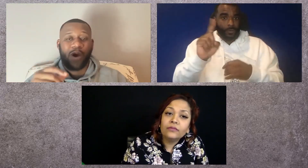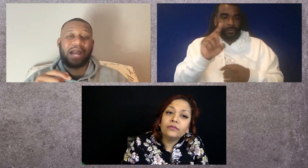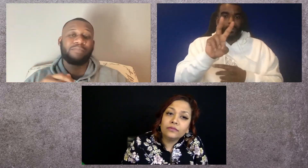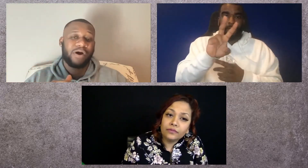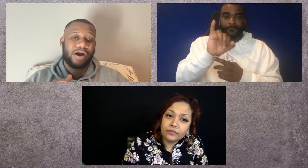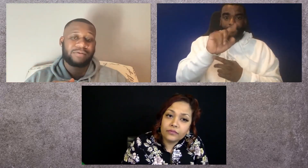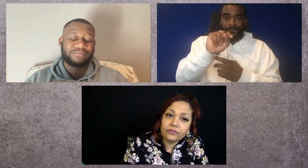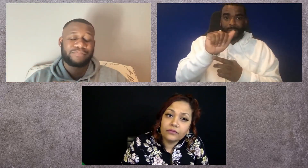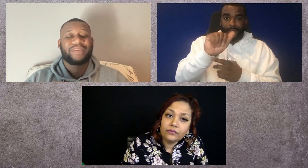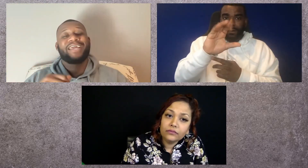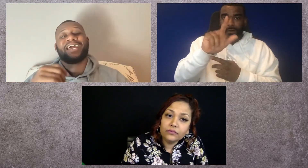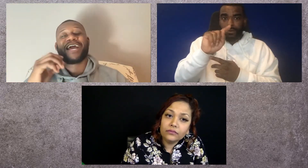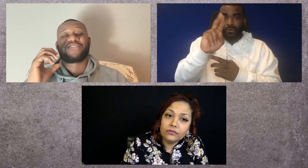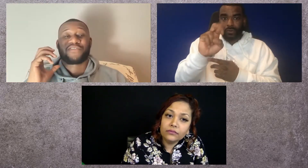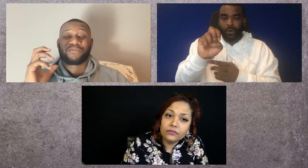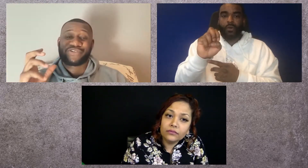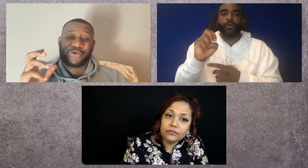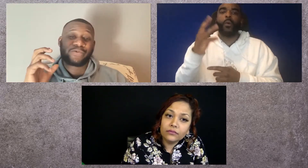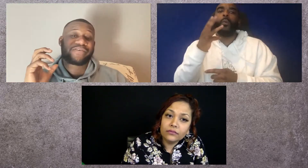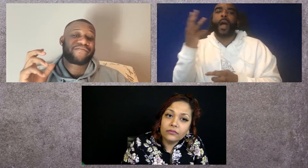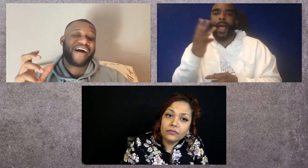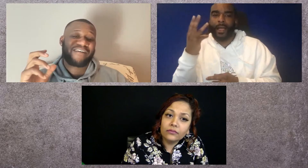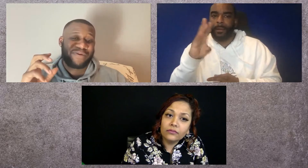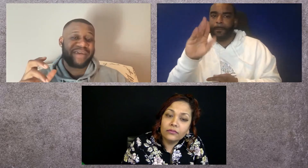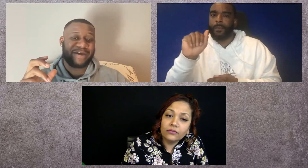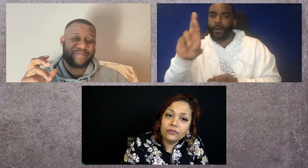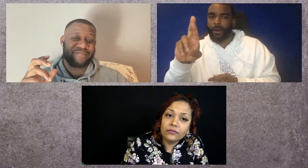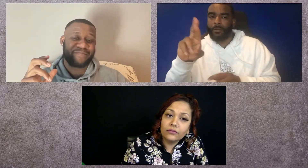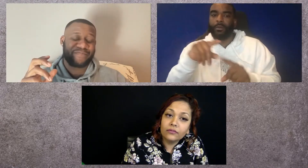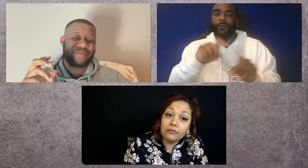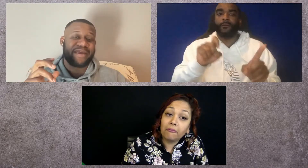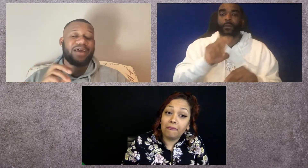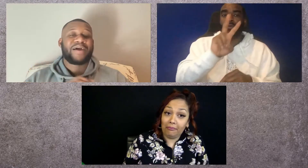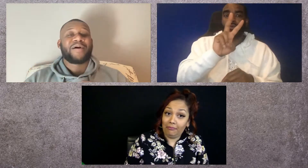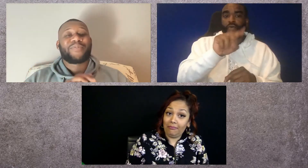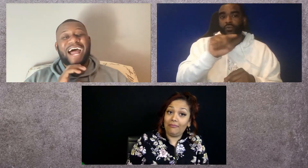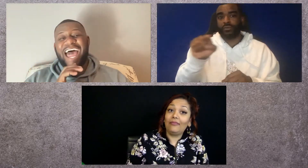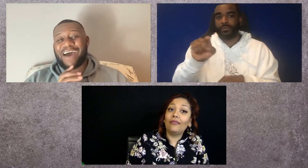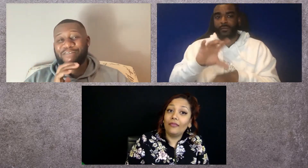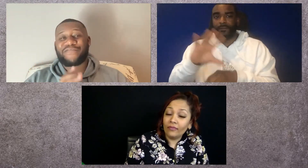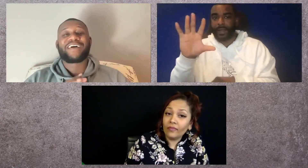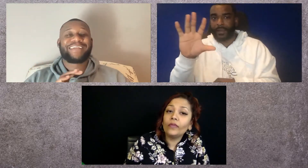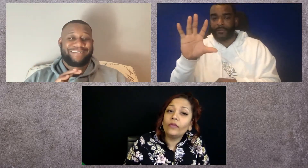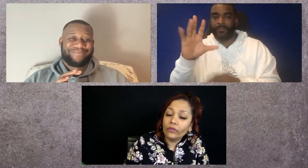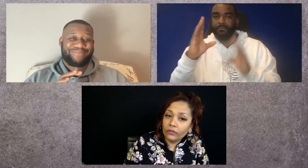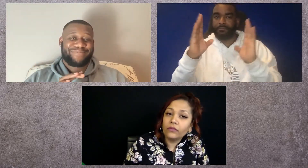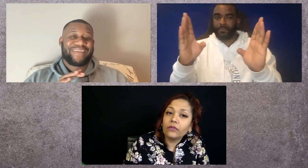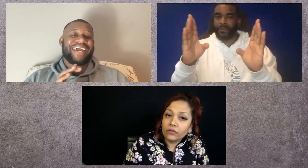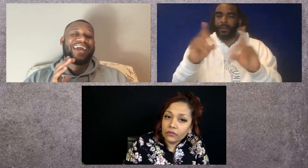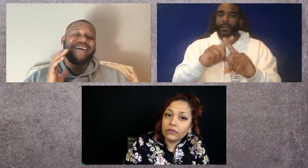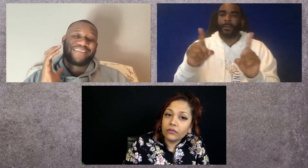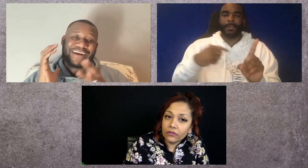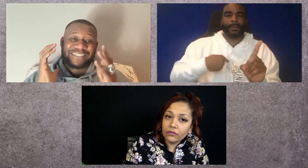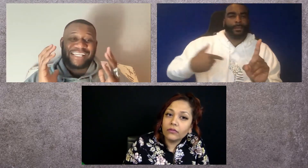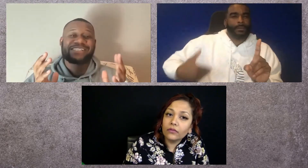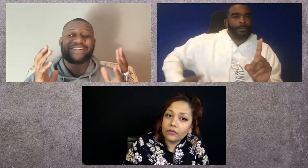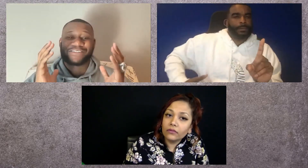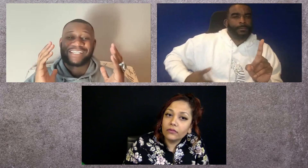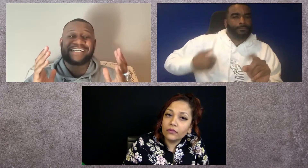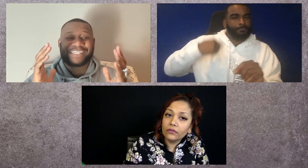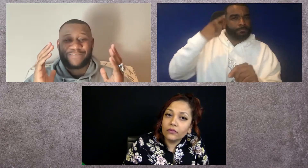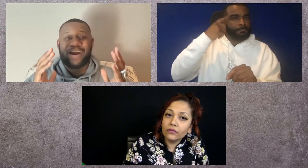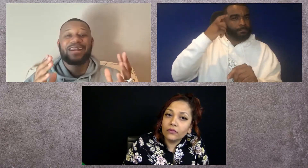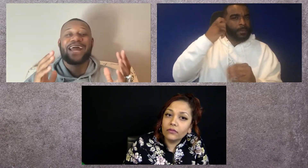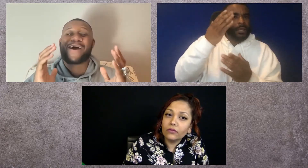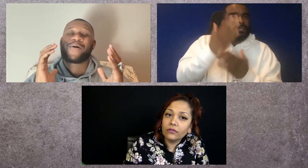Viticulture Wine Bar. It's from 2 to 5 p.m. But I have a feeling if there's